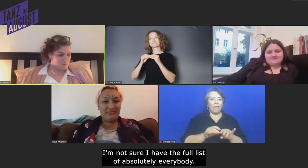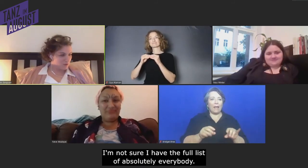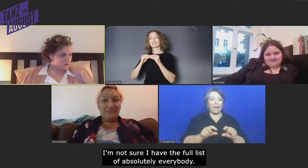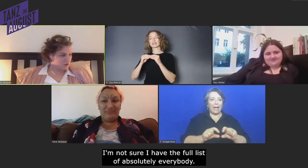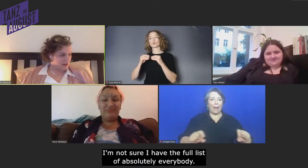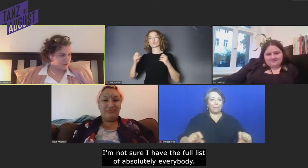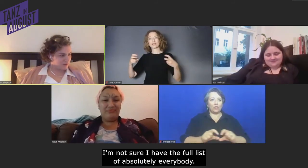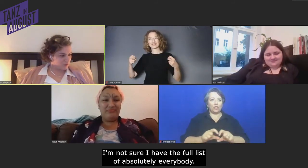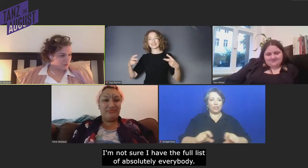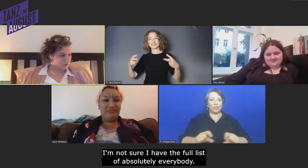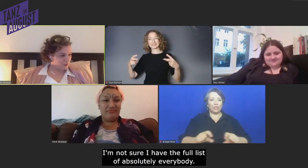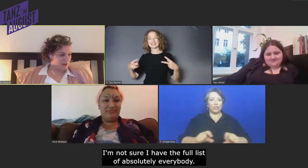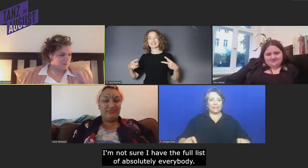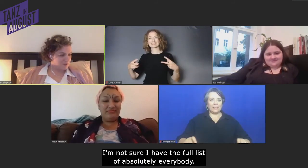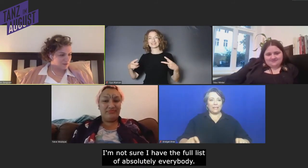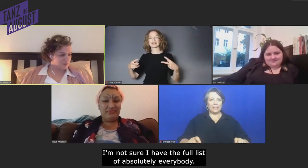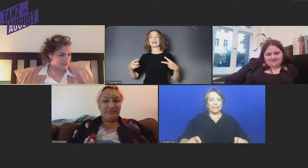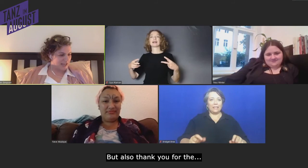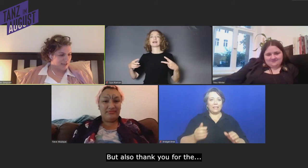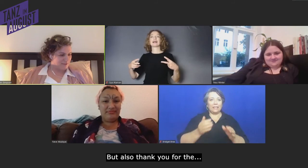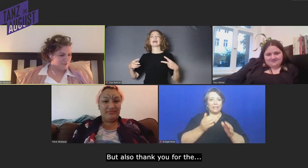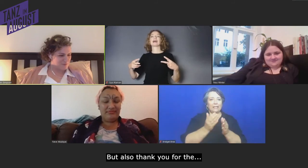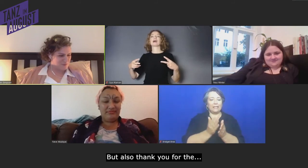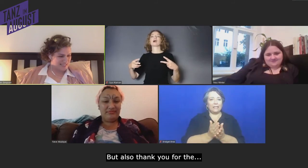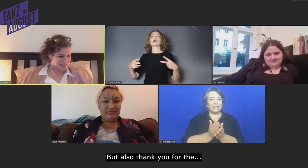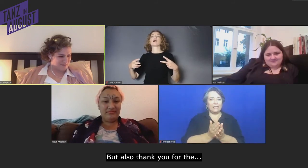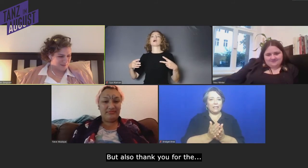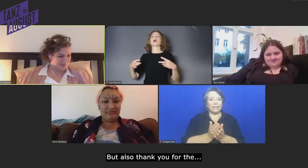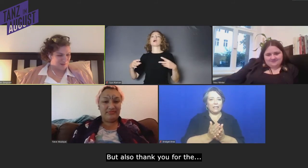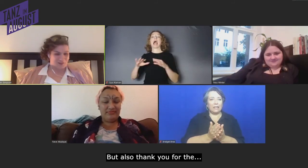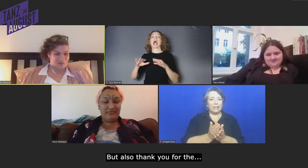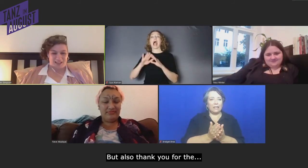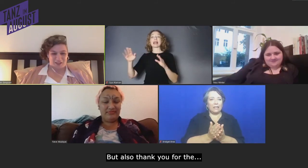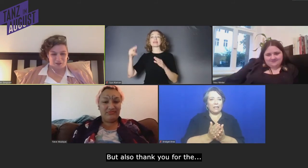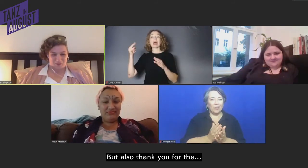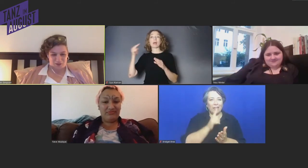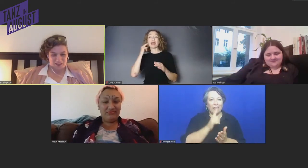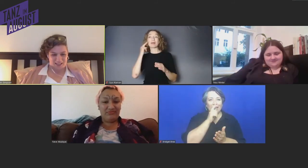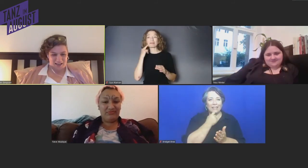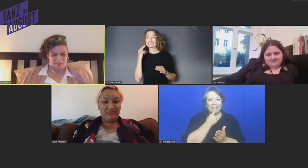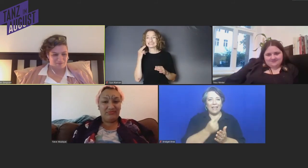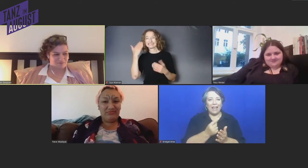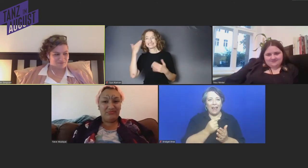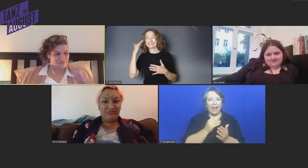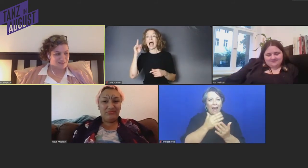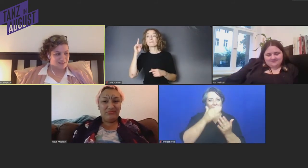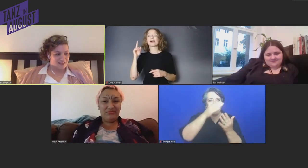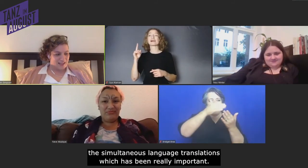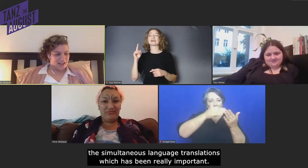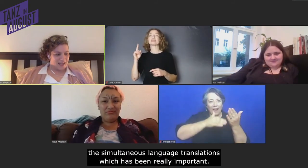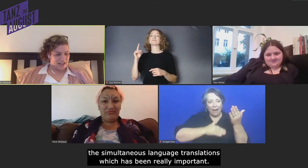not sure I have a full list of absolutely everybody, but also thank you for the